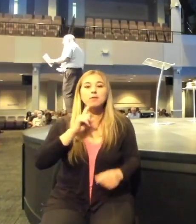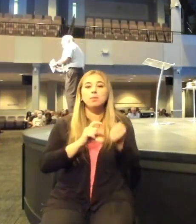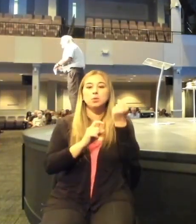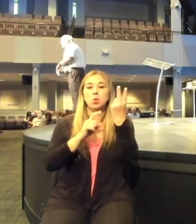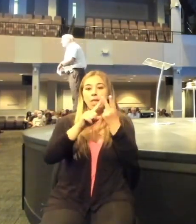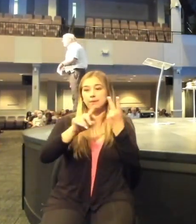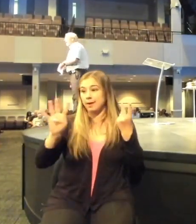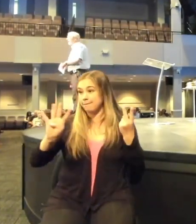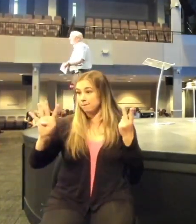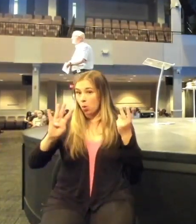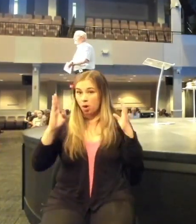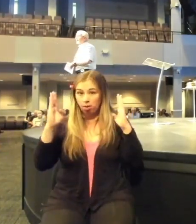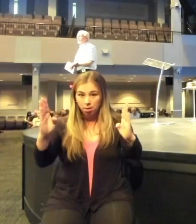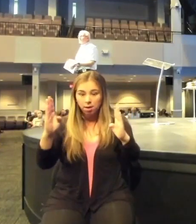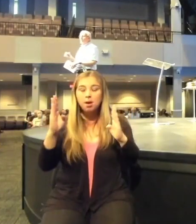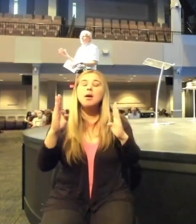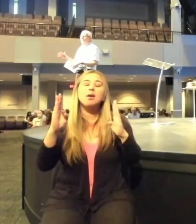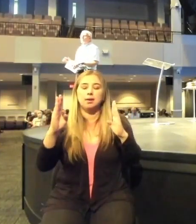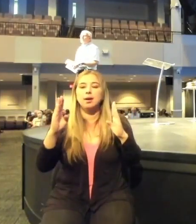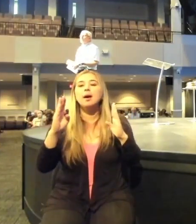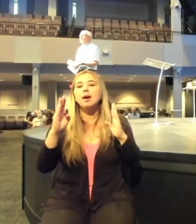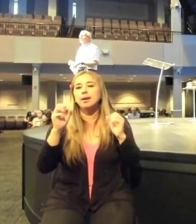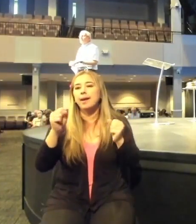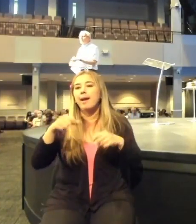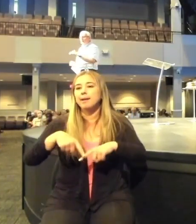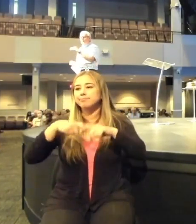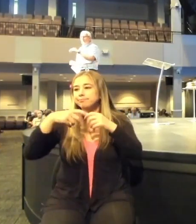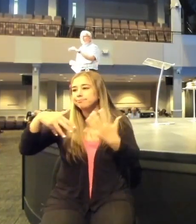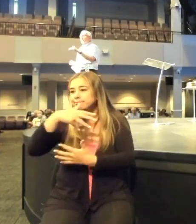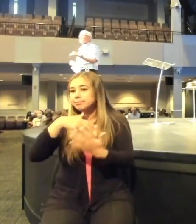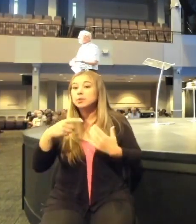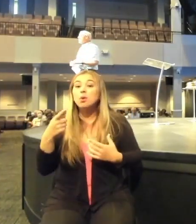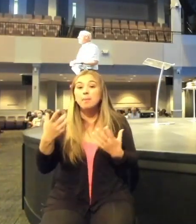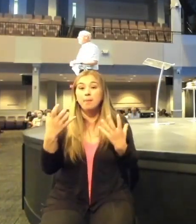4 in the afternoon, just a hangout time. To get more information, again, you can go to